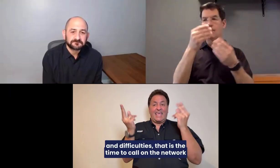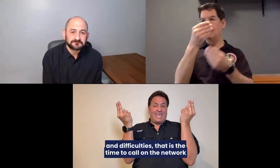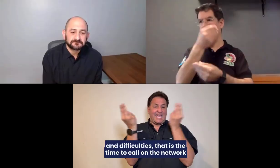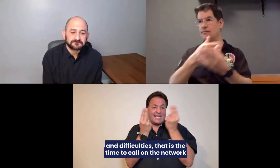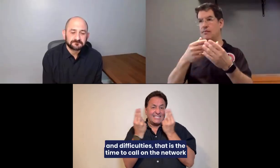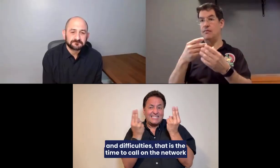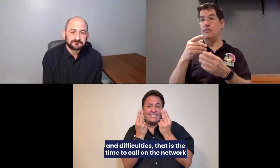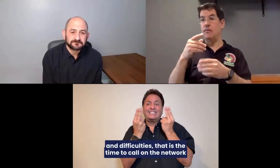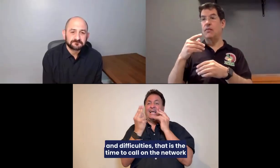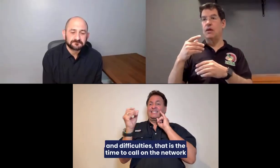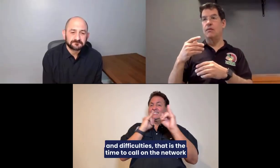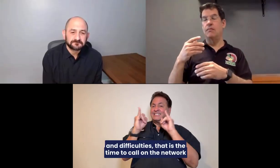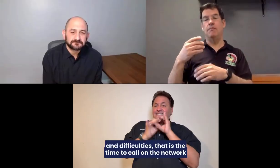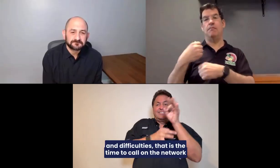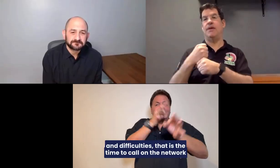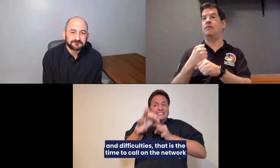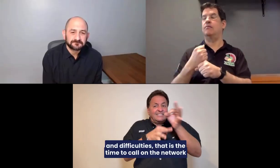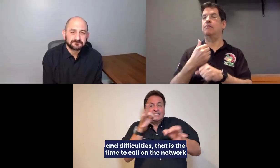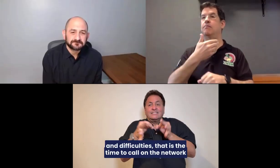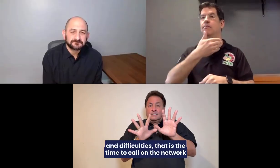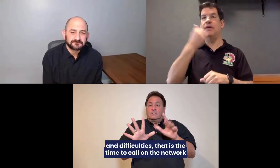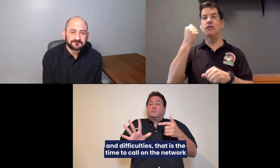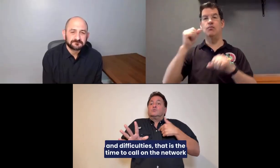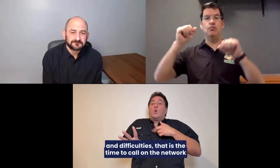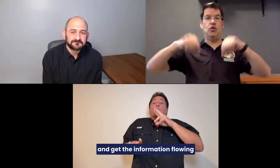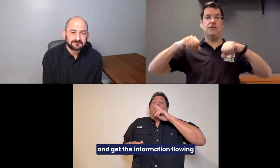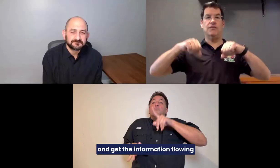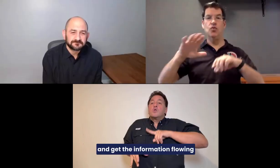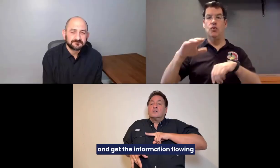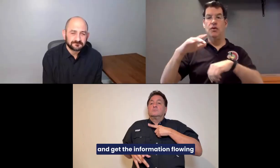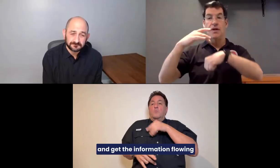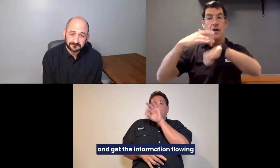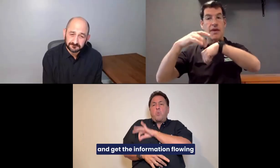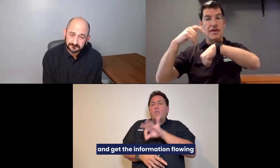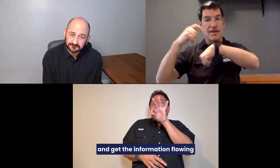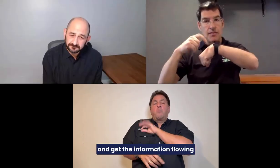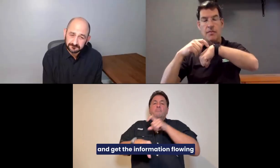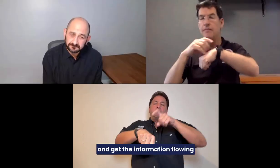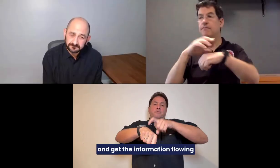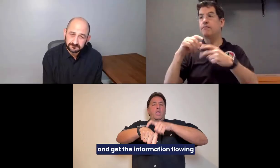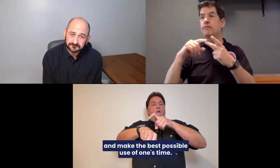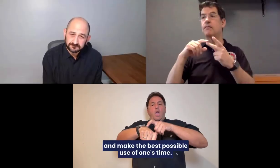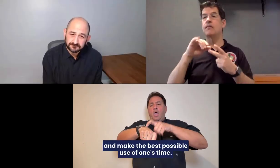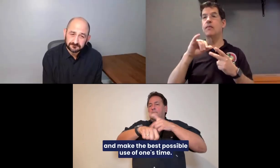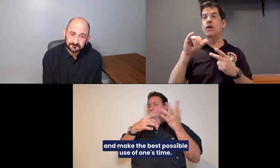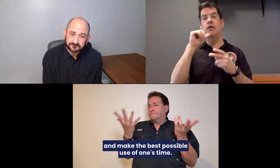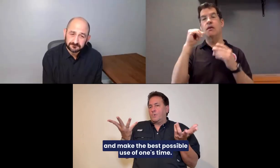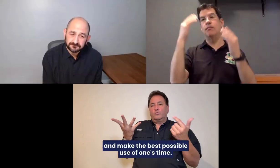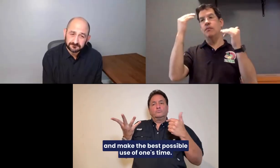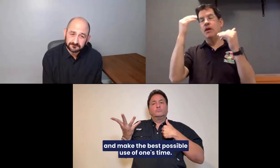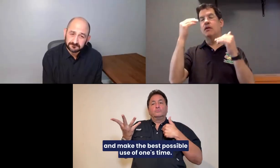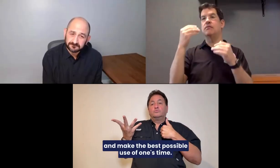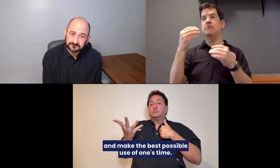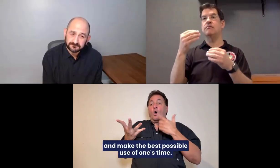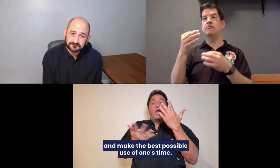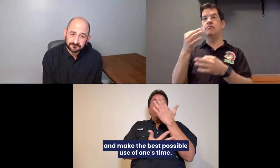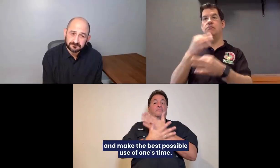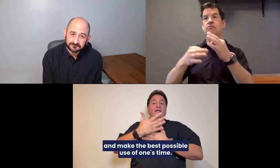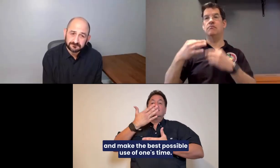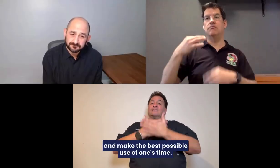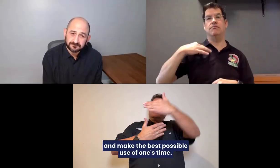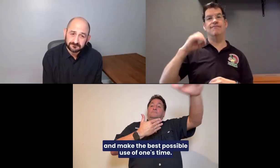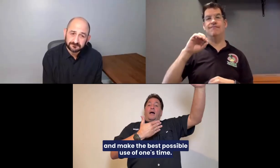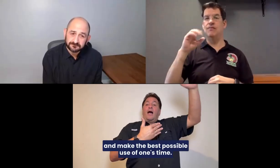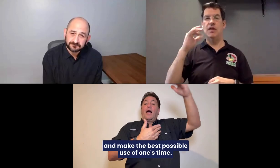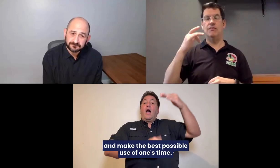difficulties, that is the time to call on the network and get the information flowing and make the best possible use of